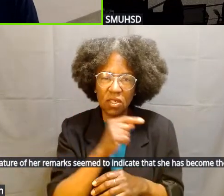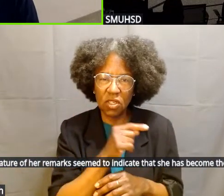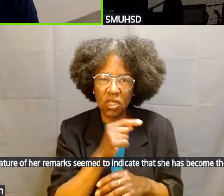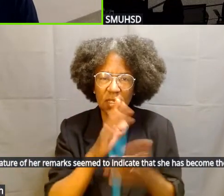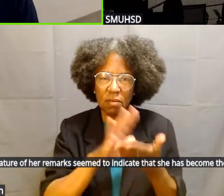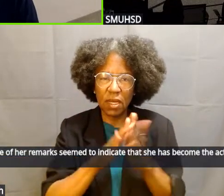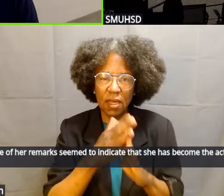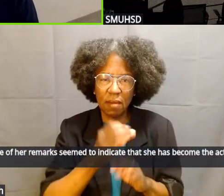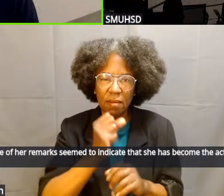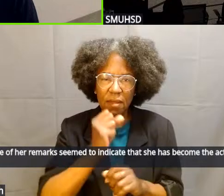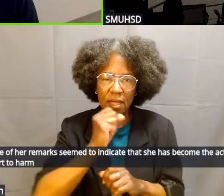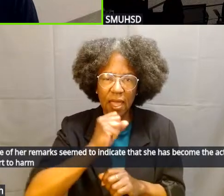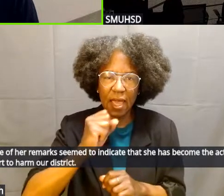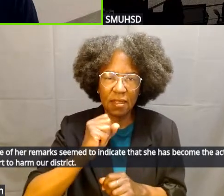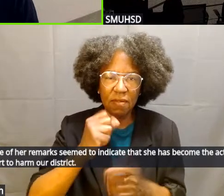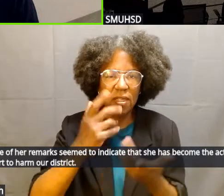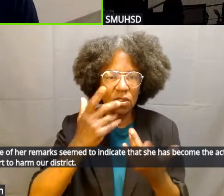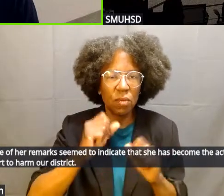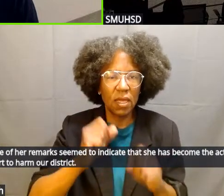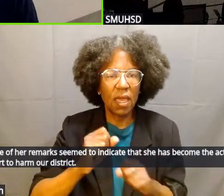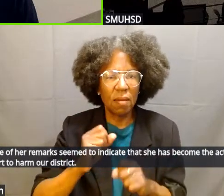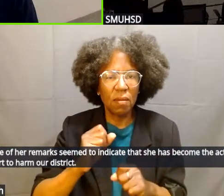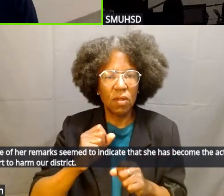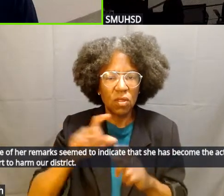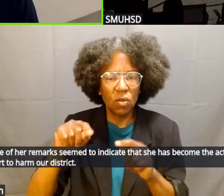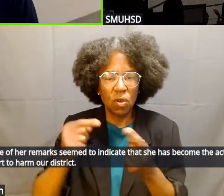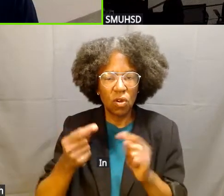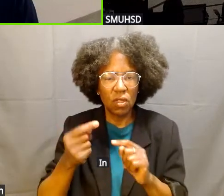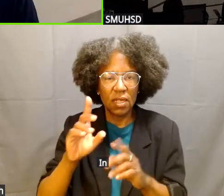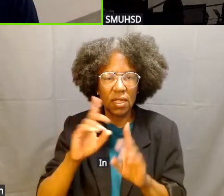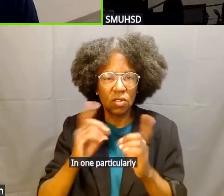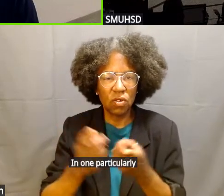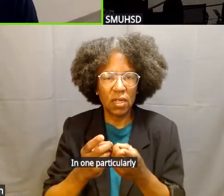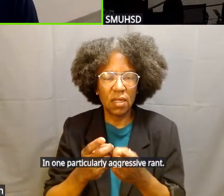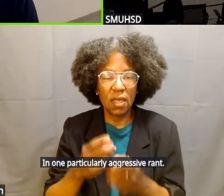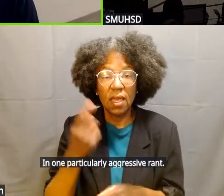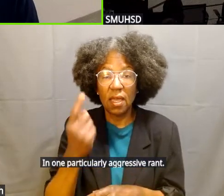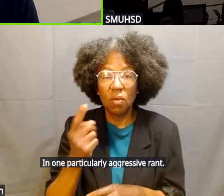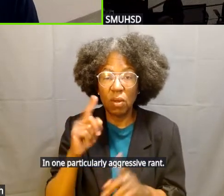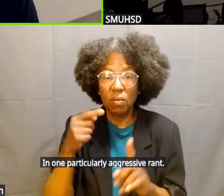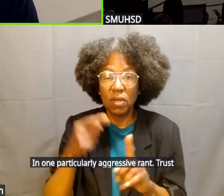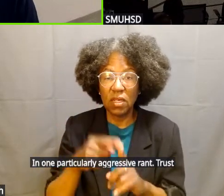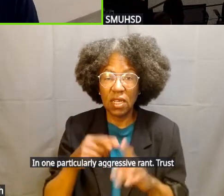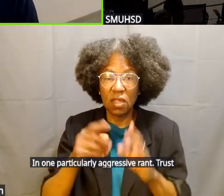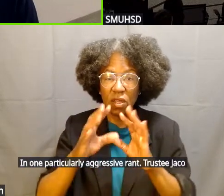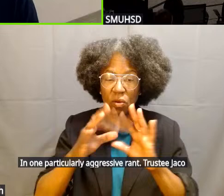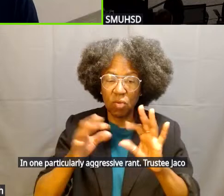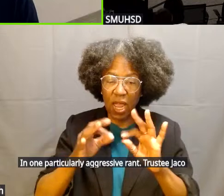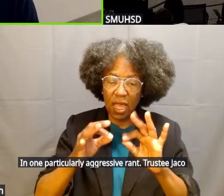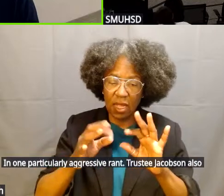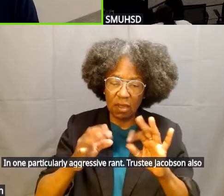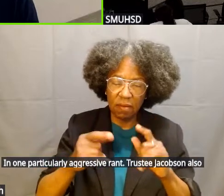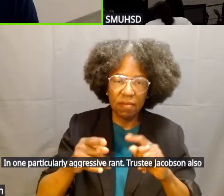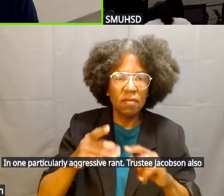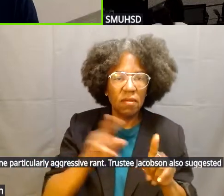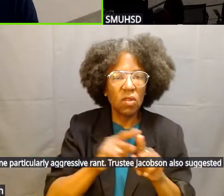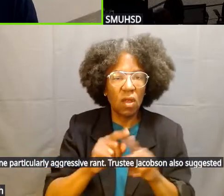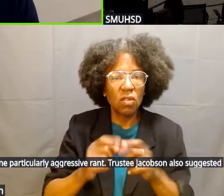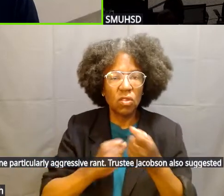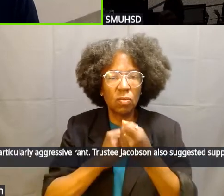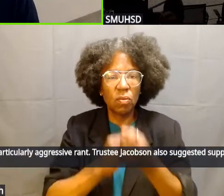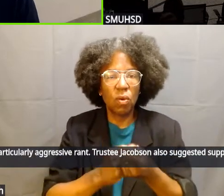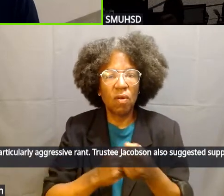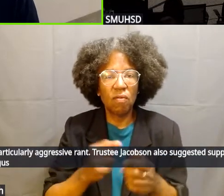to harm our district. In one particularly aggressive rant, Trustee Jacobson also suggested support for a bogus